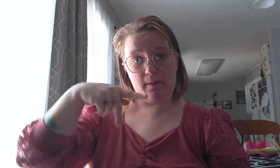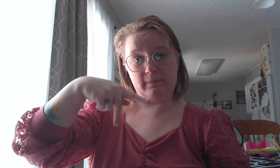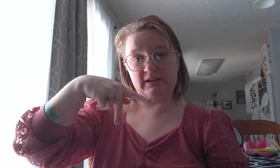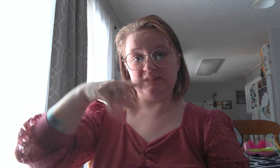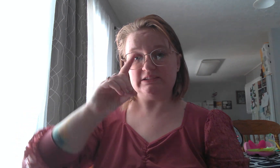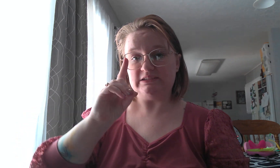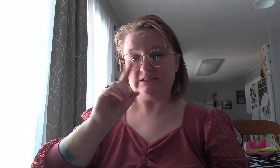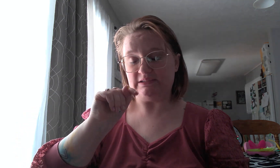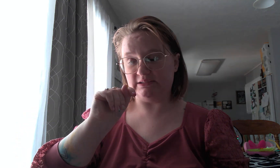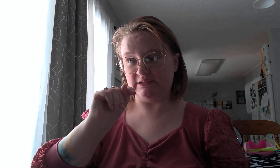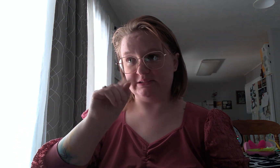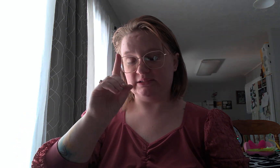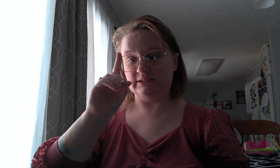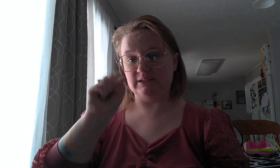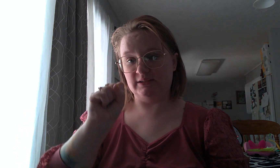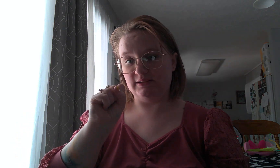I myself go to therapy